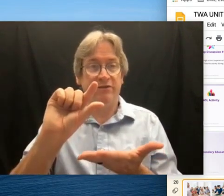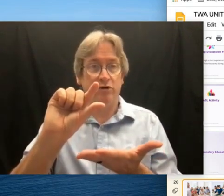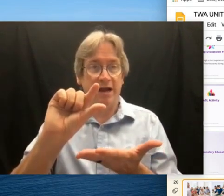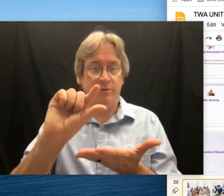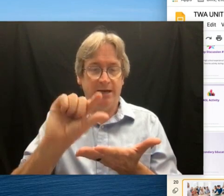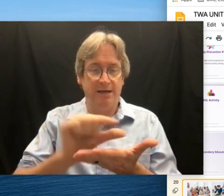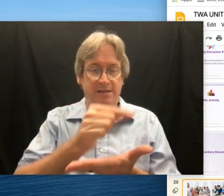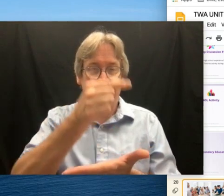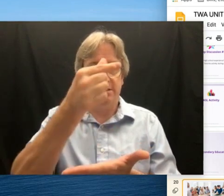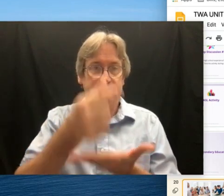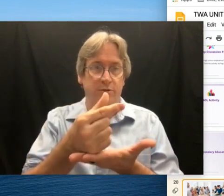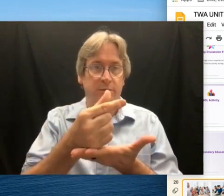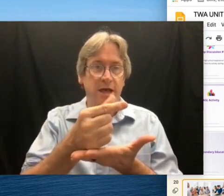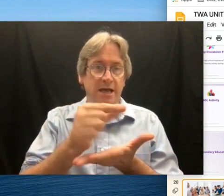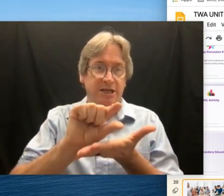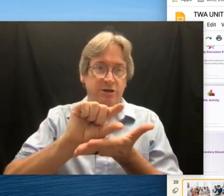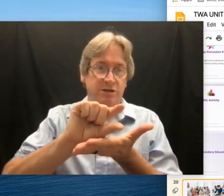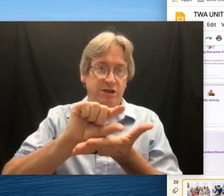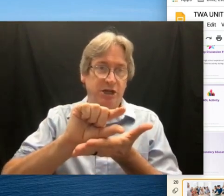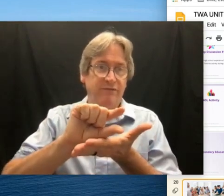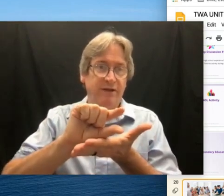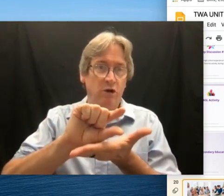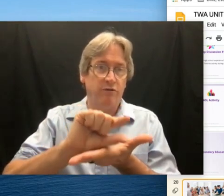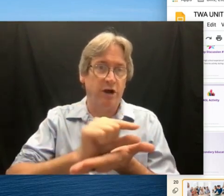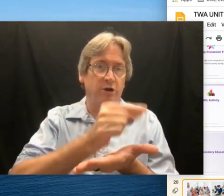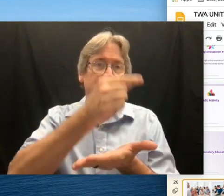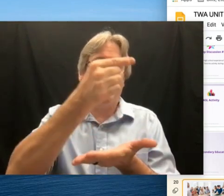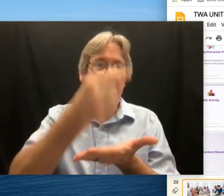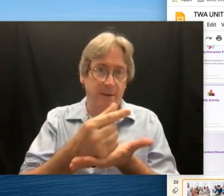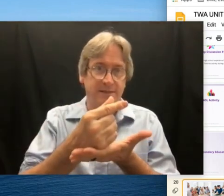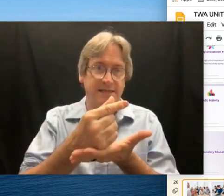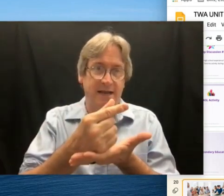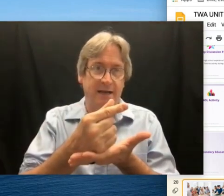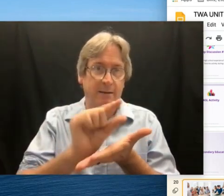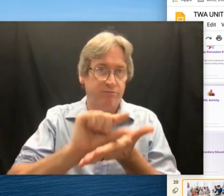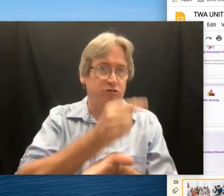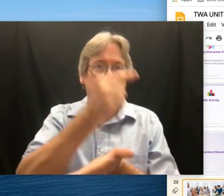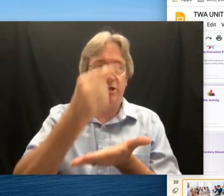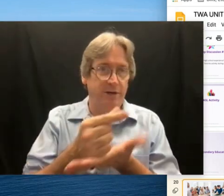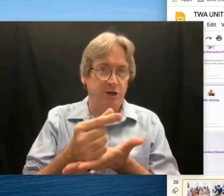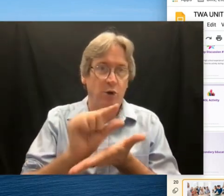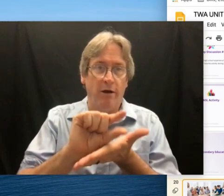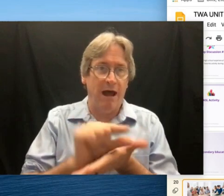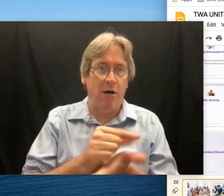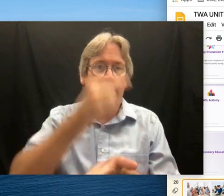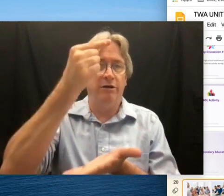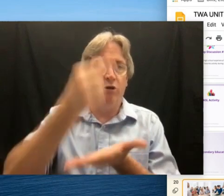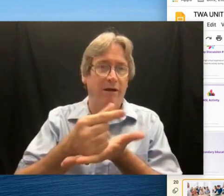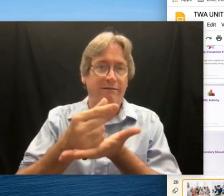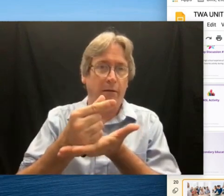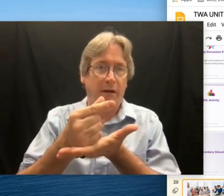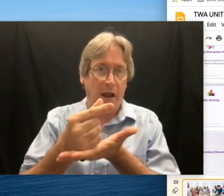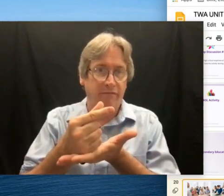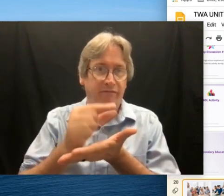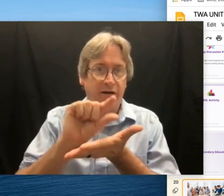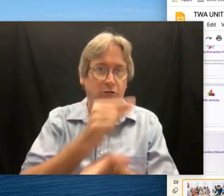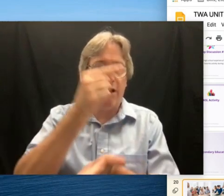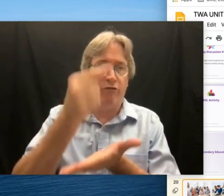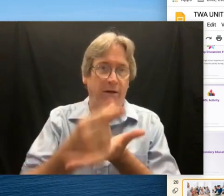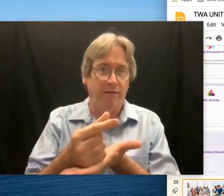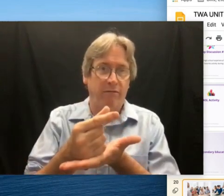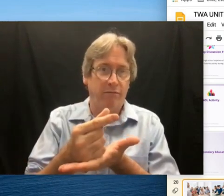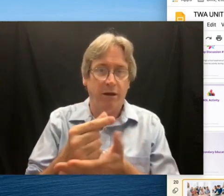the sign for graduate is this. It's like the G fell over and you're picking it up and standing it up. Graduation. You are now in your adult life,